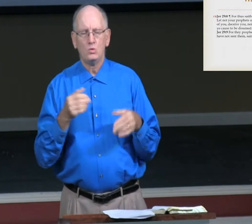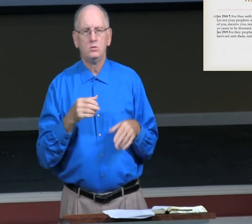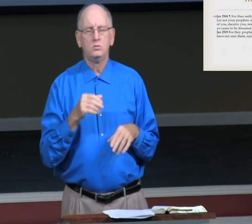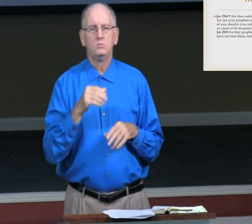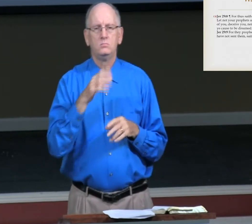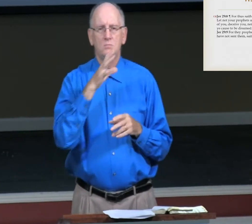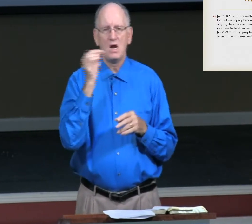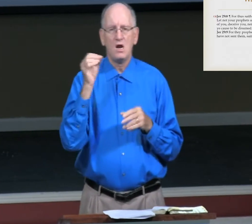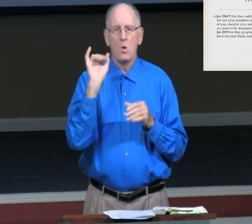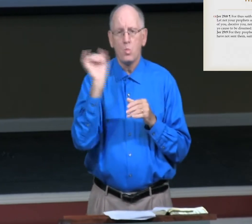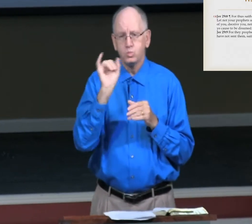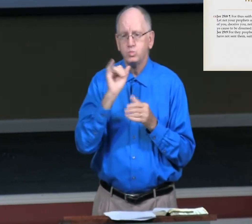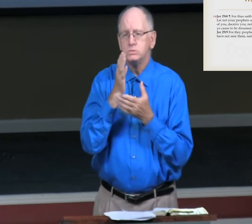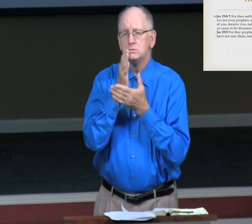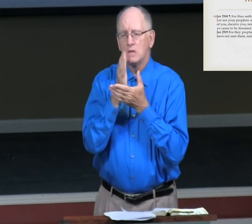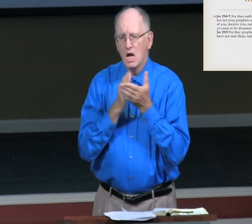Don't allow that to come in.